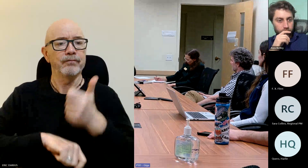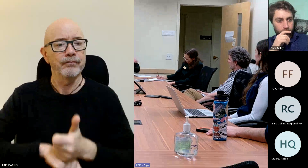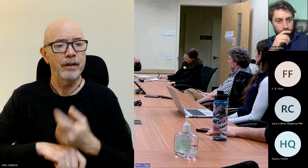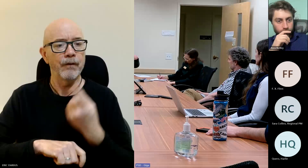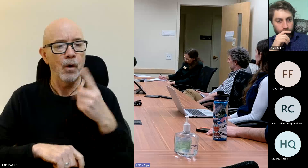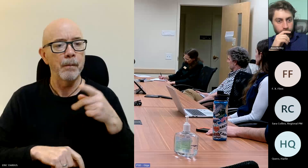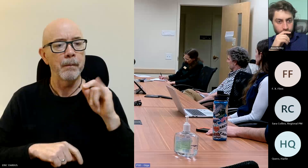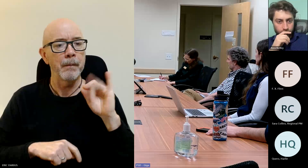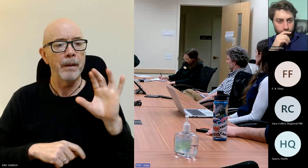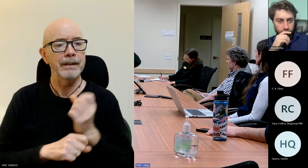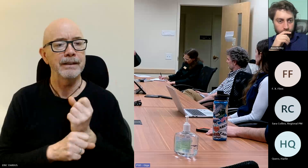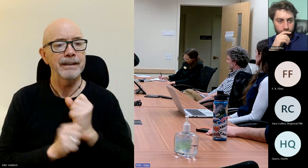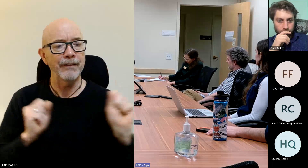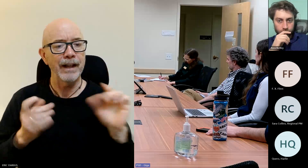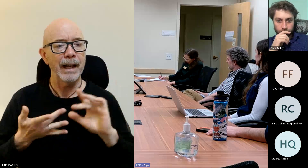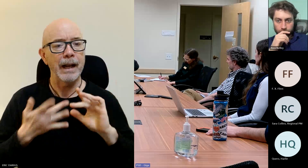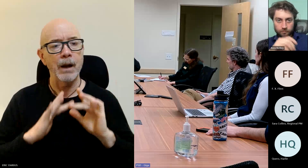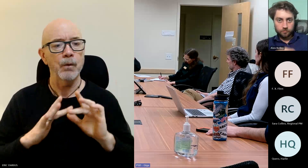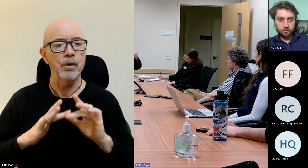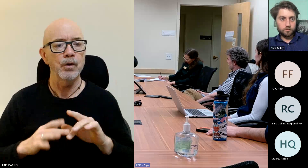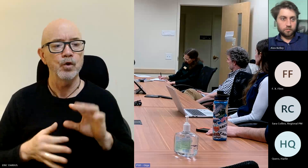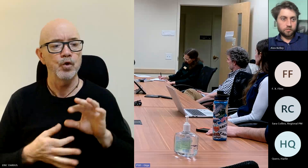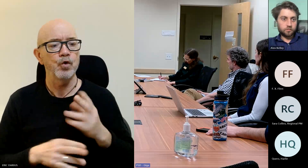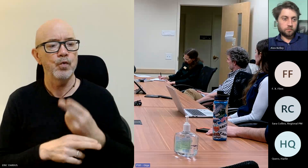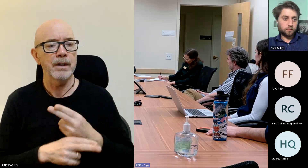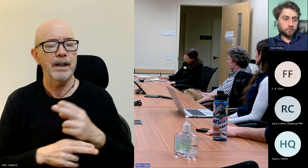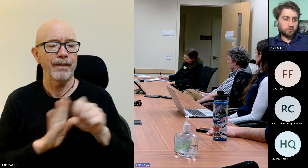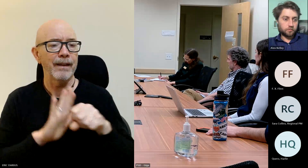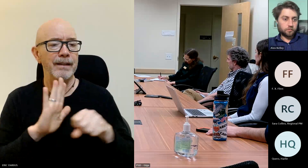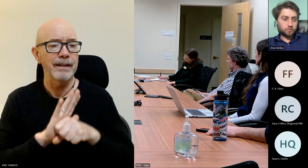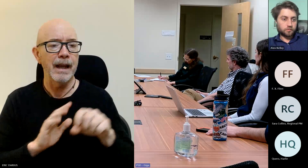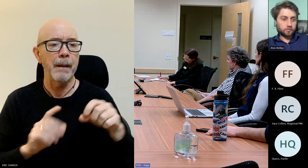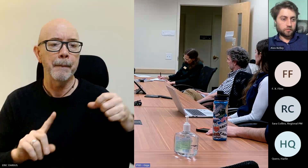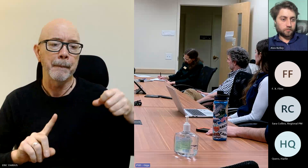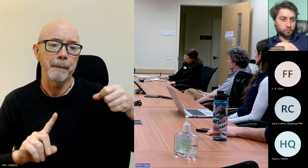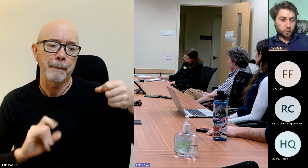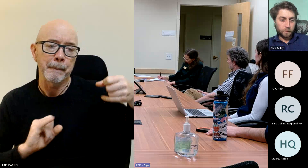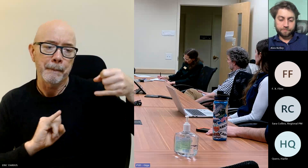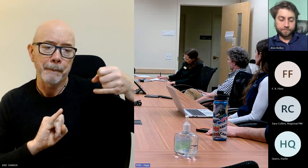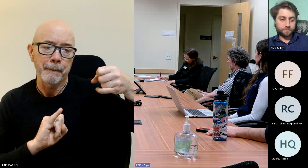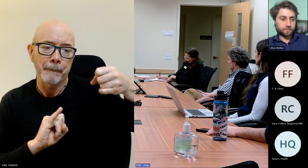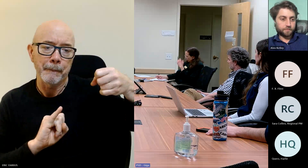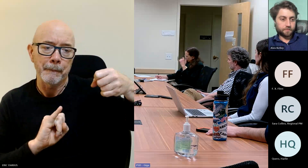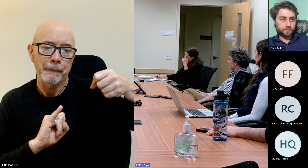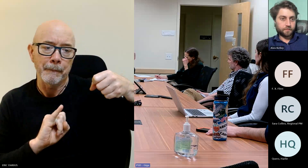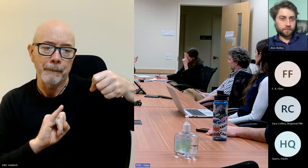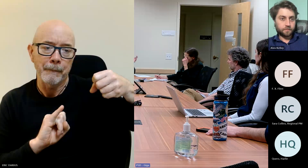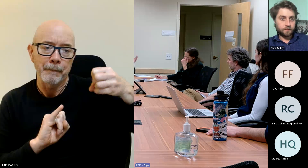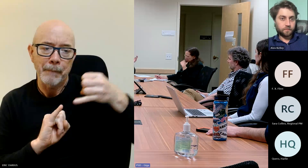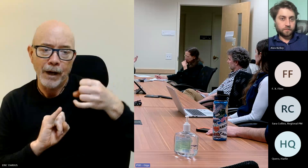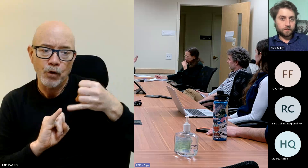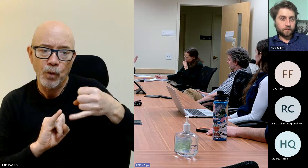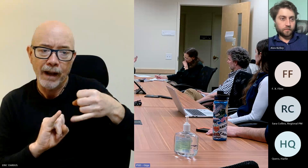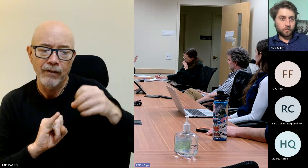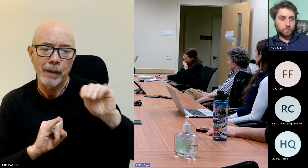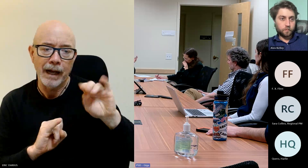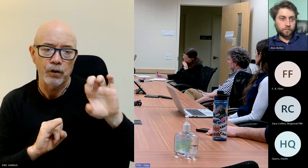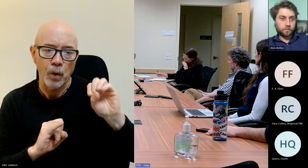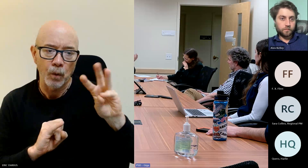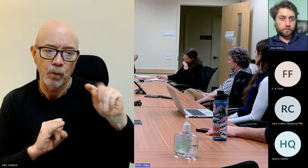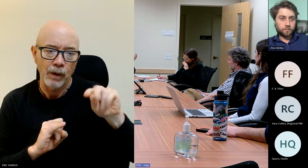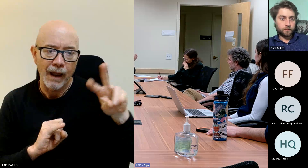Building from the state microwave network, which is kind of the last resort when all the grid